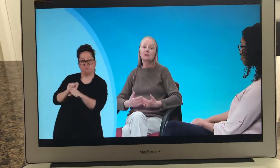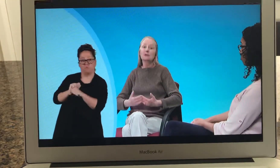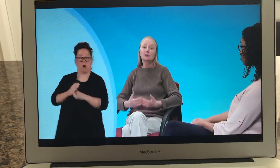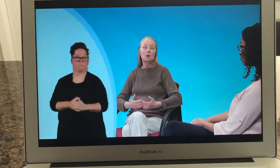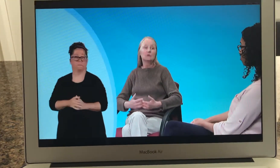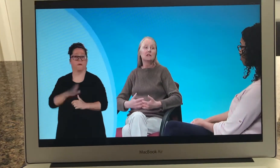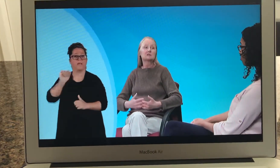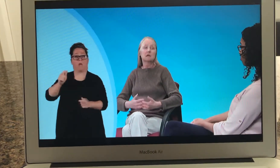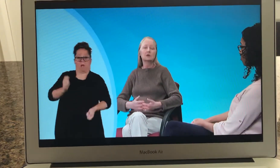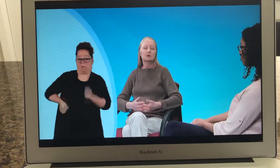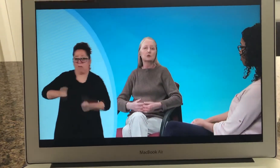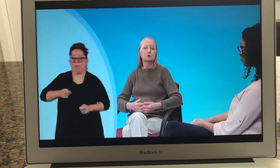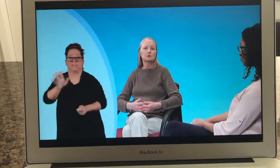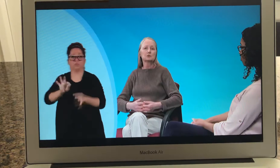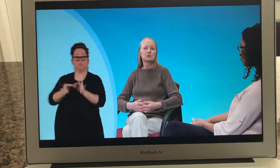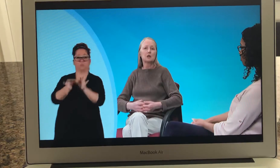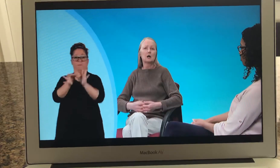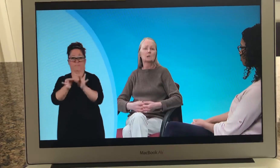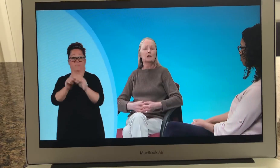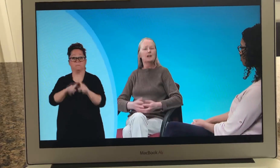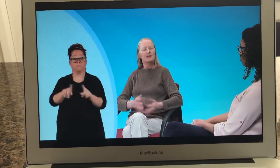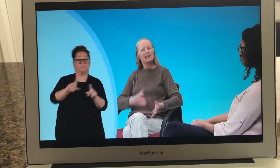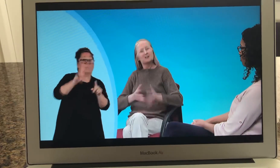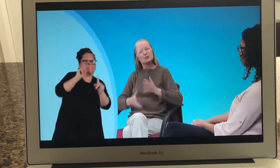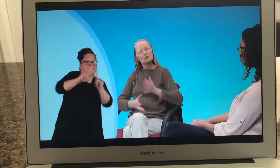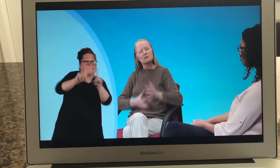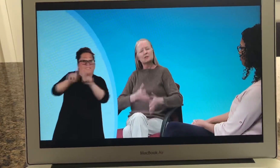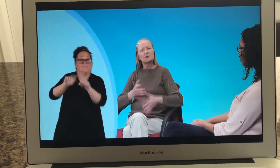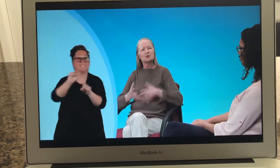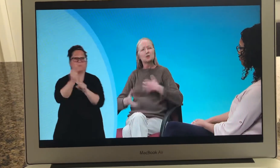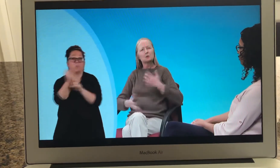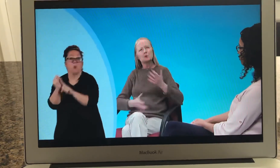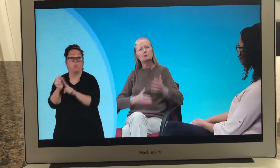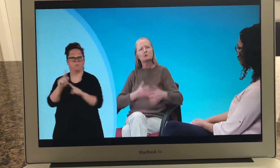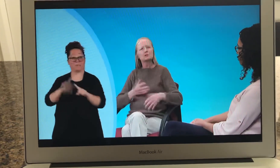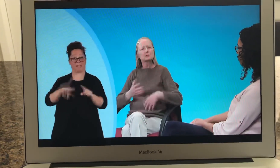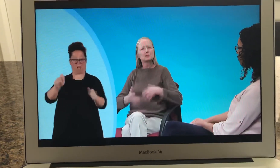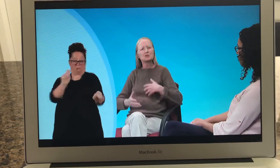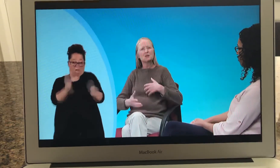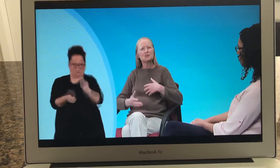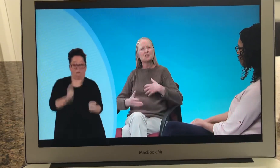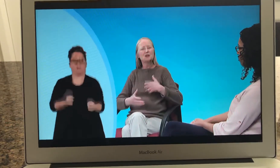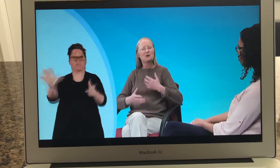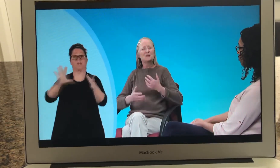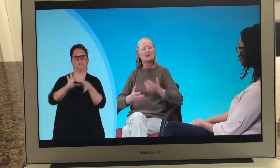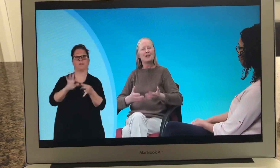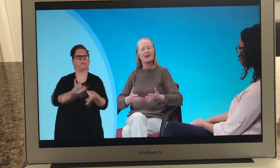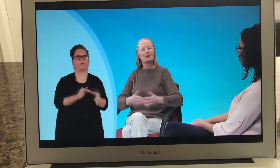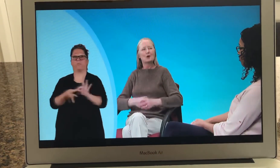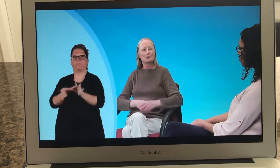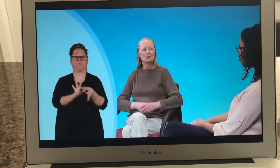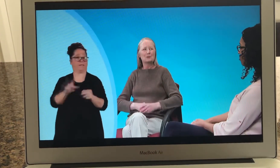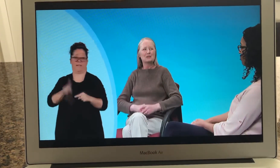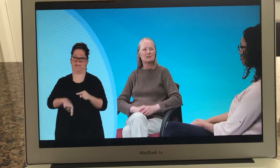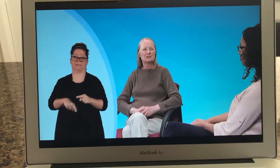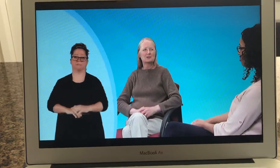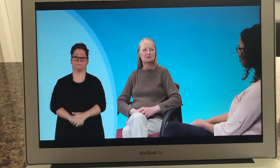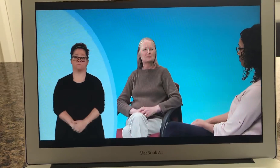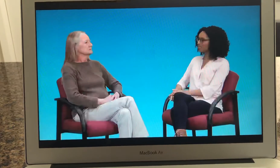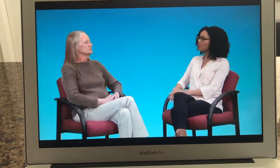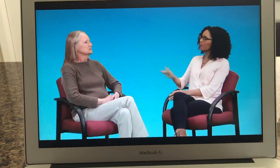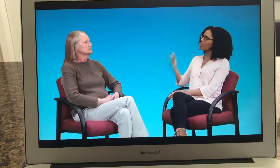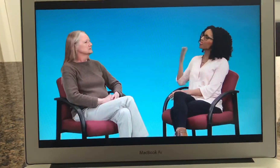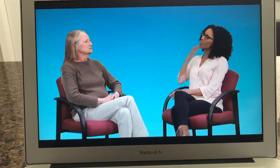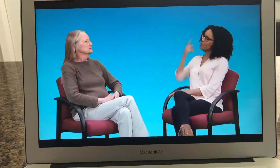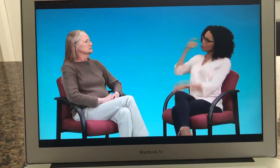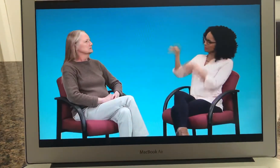it's not enough for the job to be able to challenge interpreting different situations, but you can change, but you